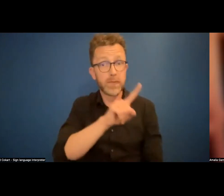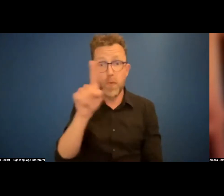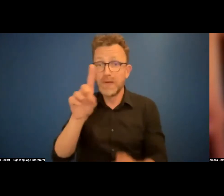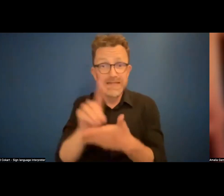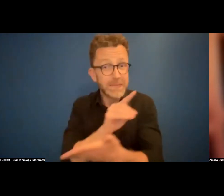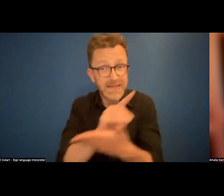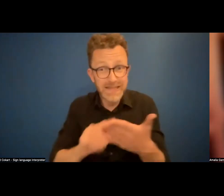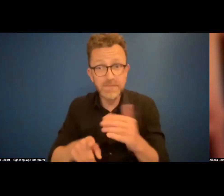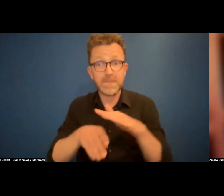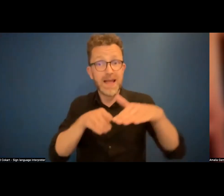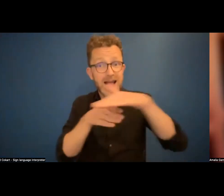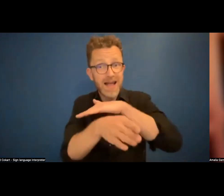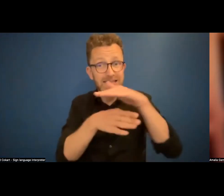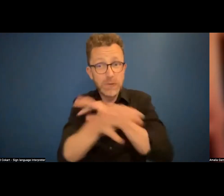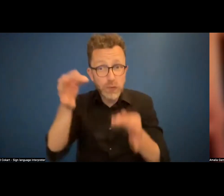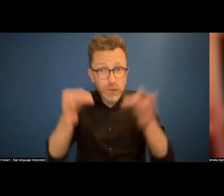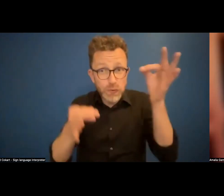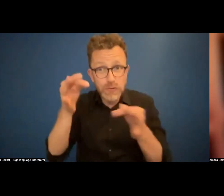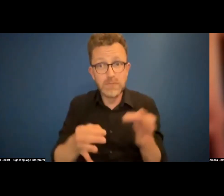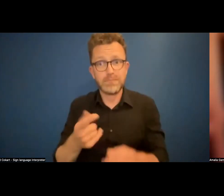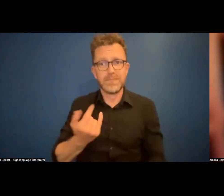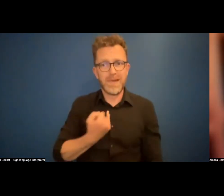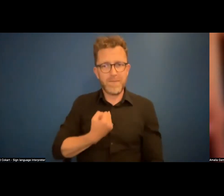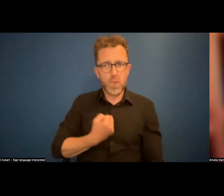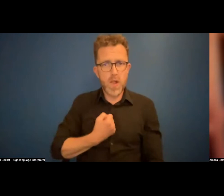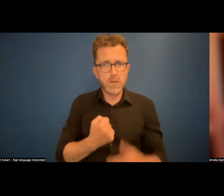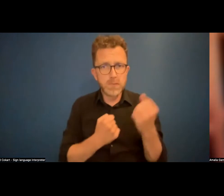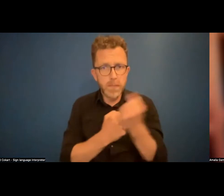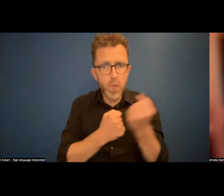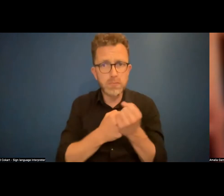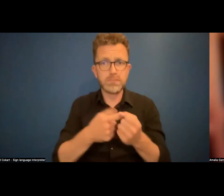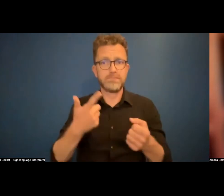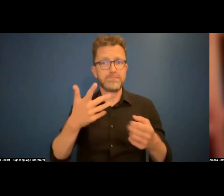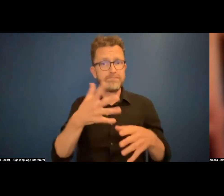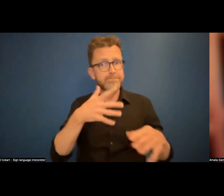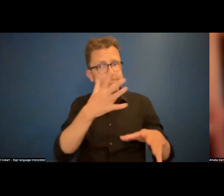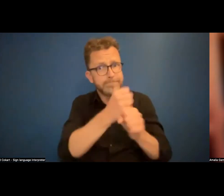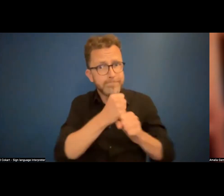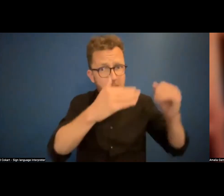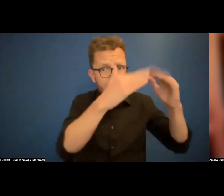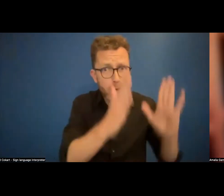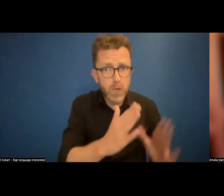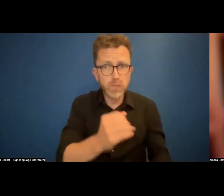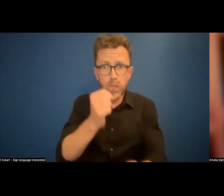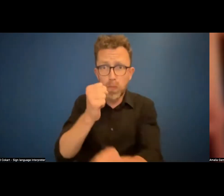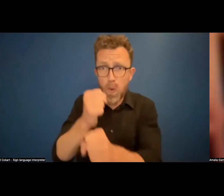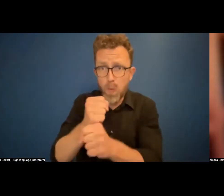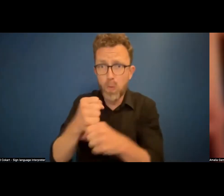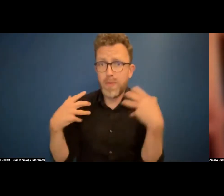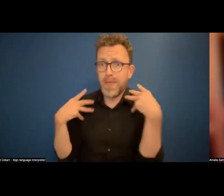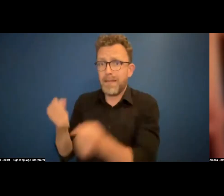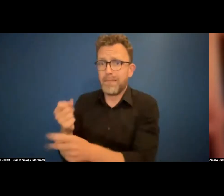disabilities because they are women, children, elderly, indigenous, facing multiple